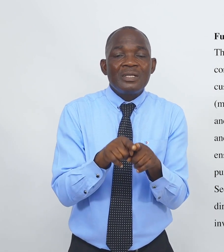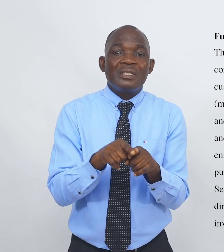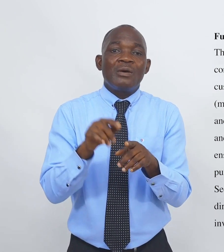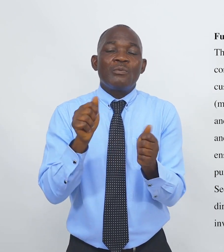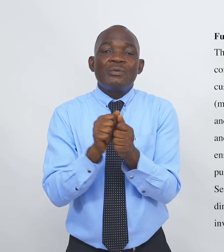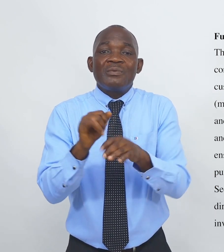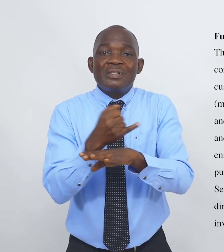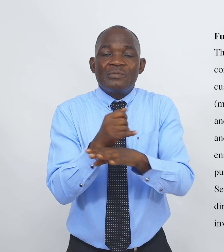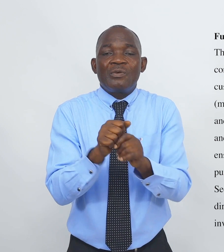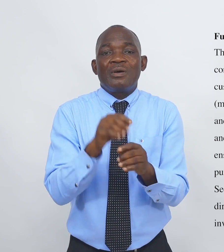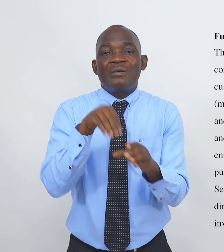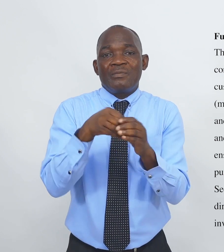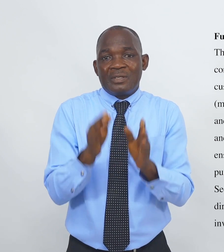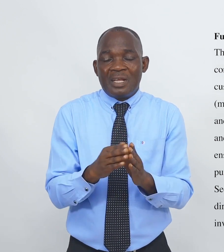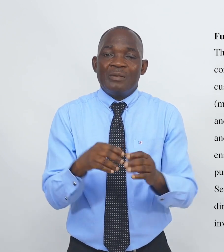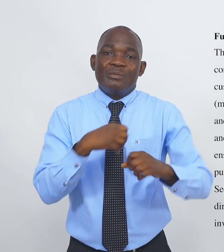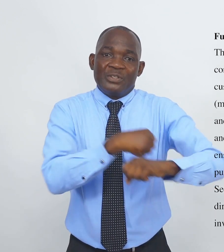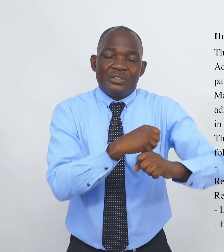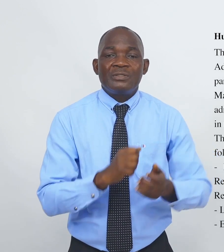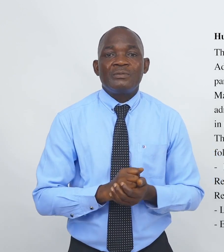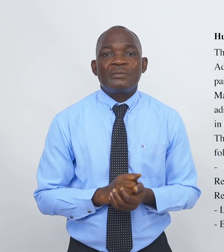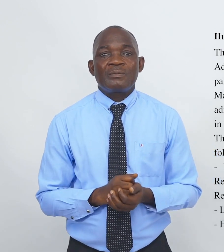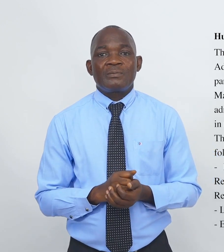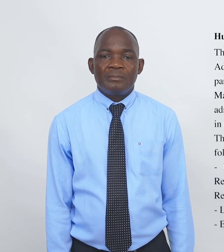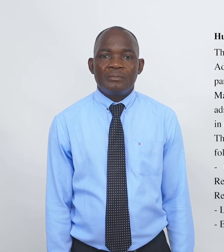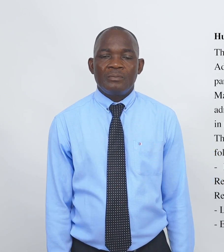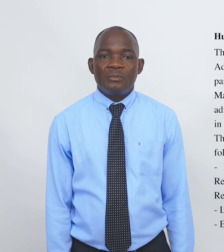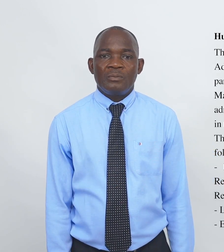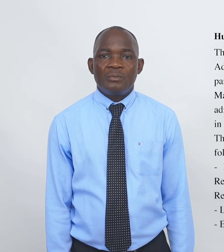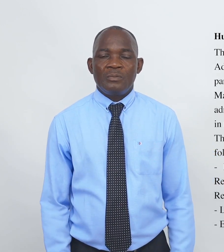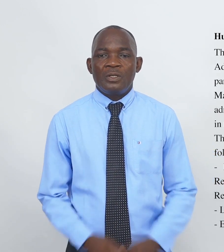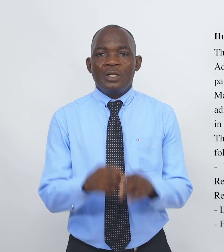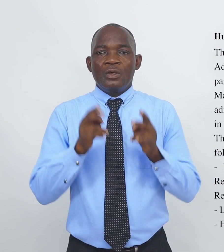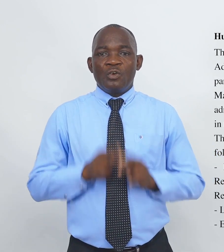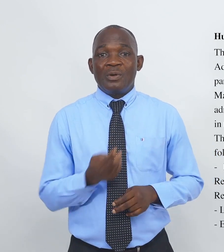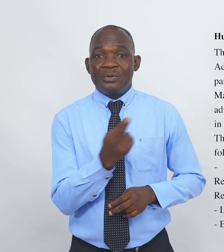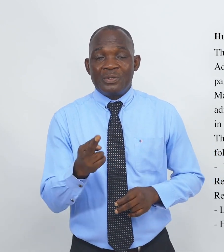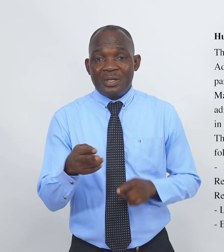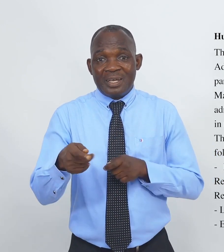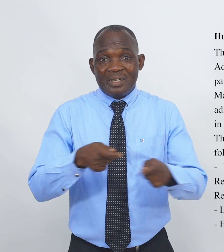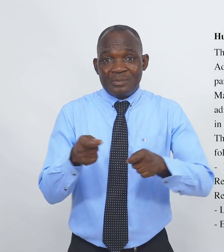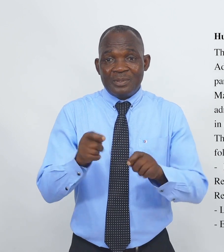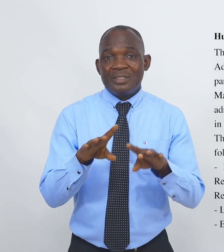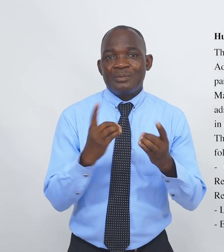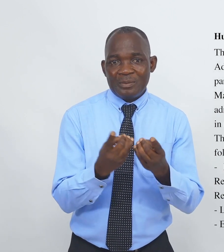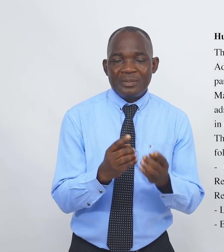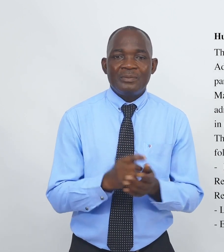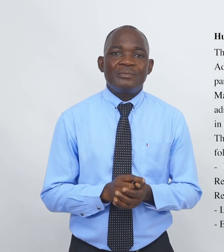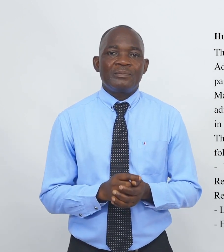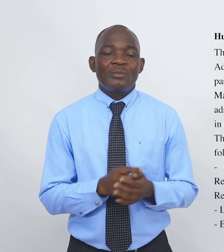interest of investor protection. Human Resource and Administration Department.